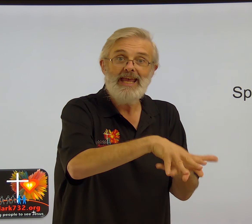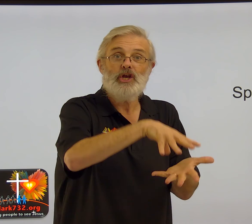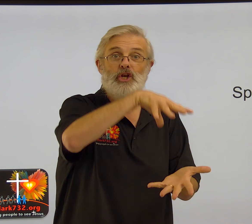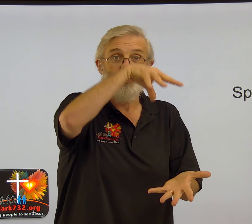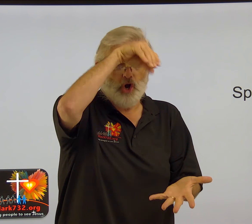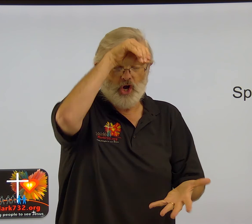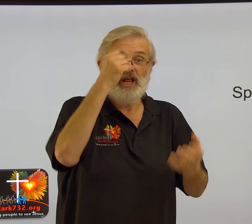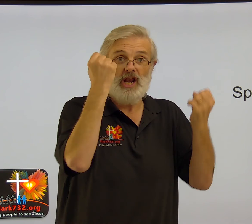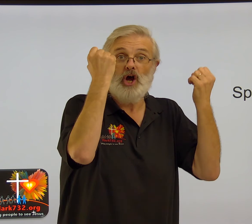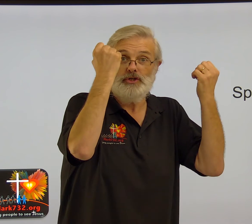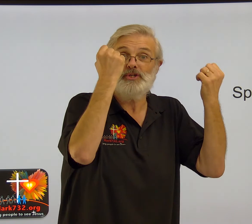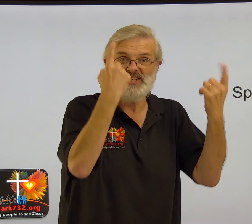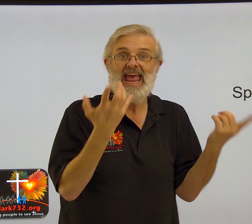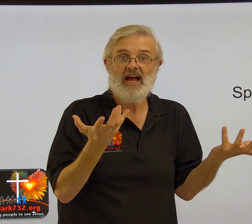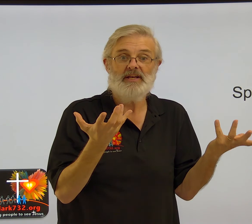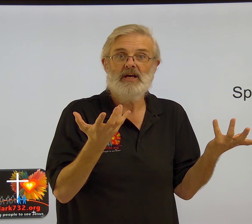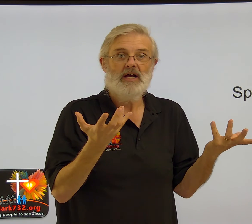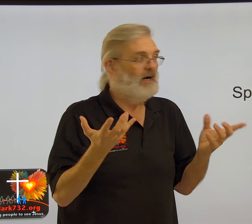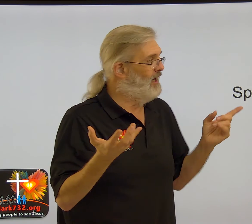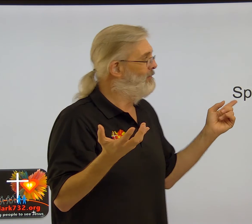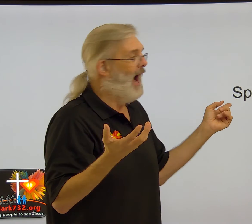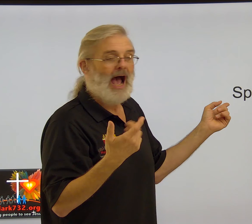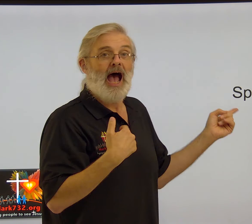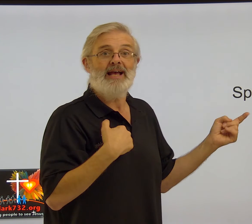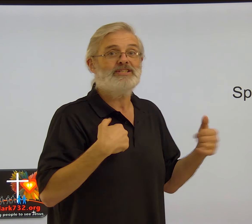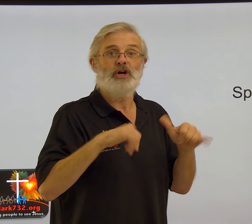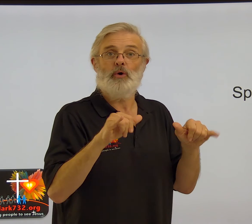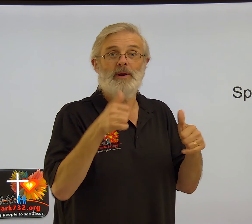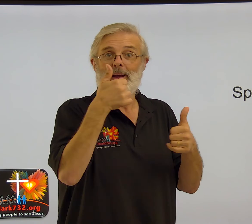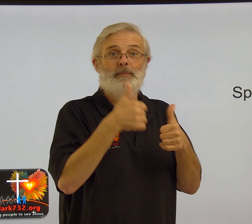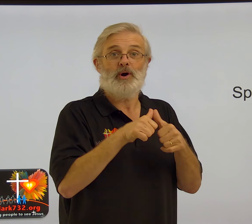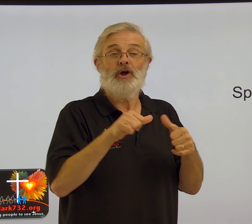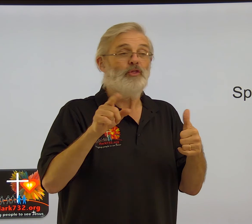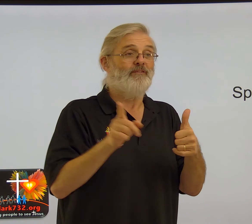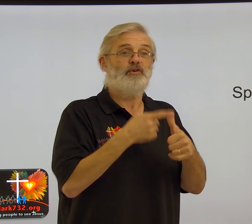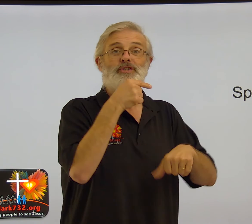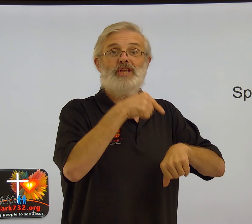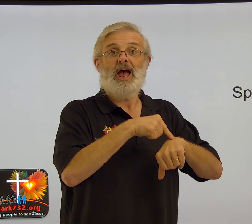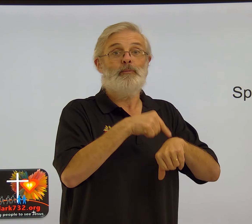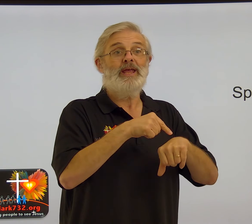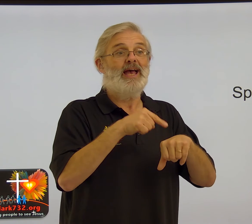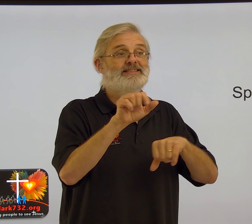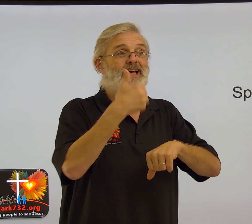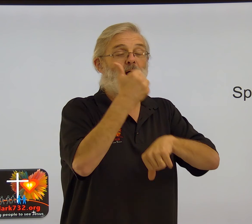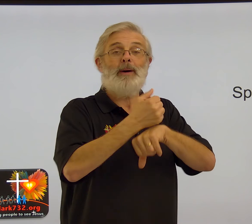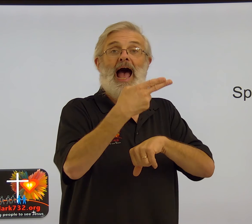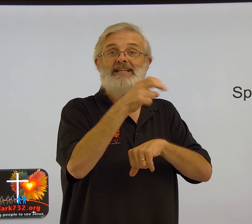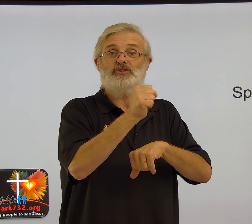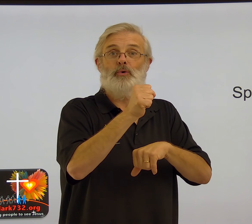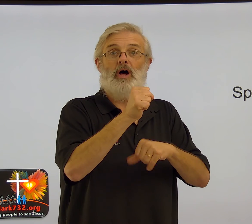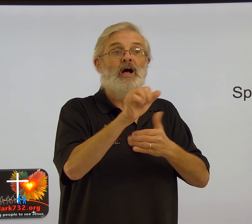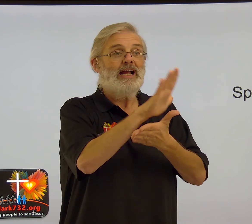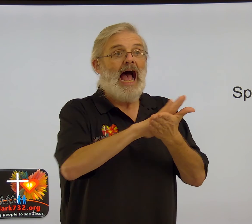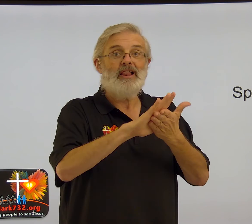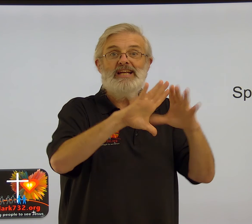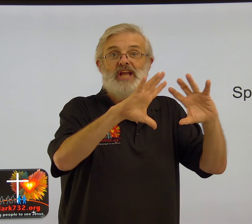could learn and understand. I still remember the first time we had set up a high school, college-age